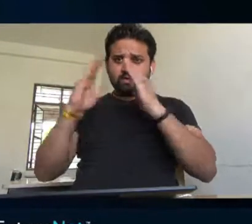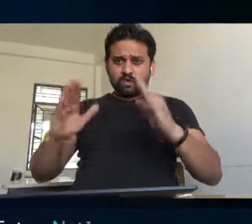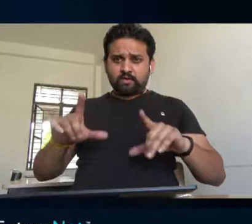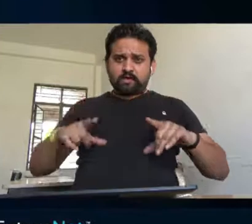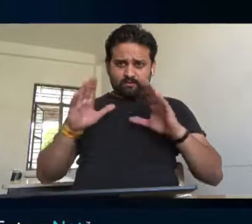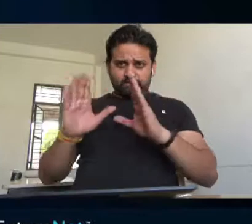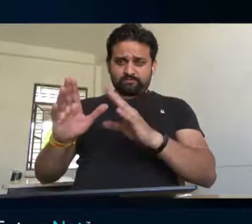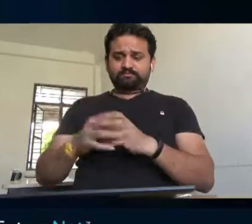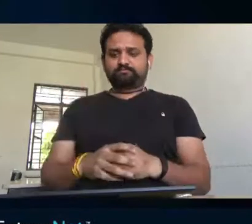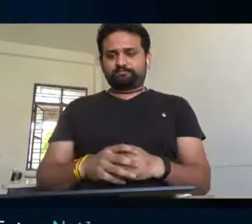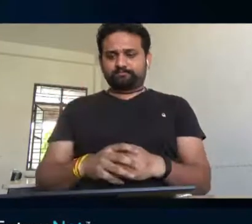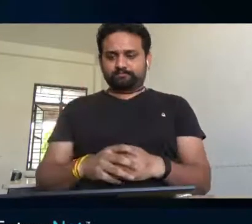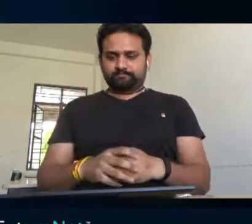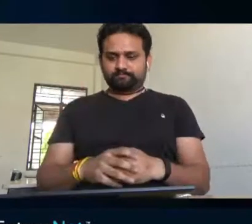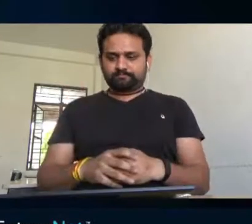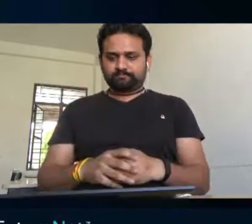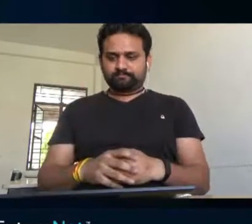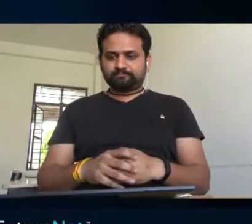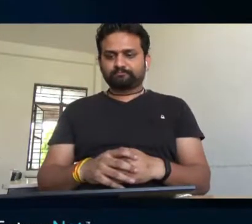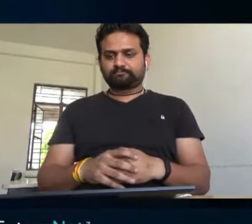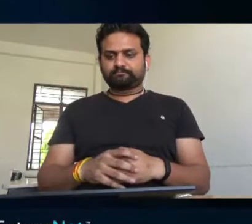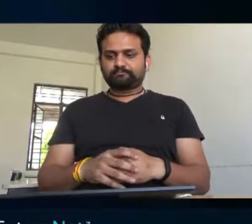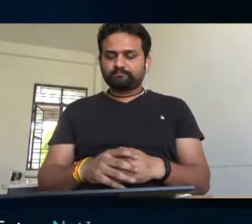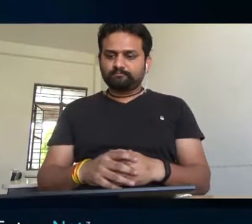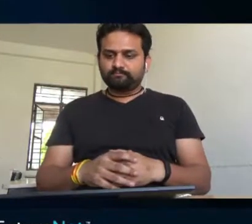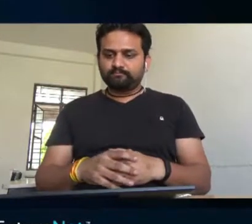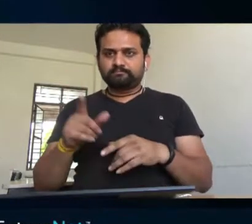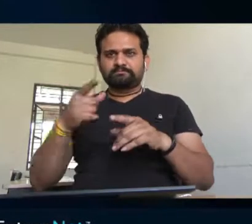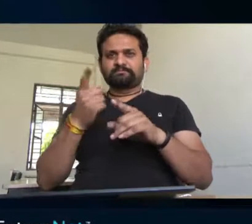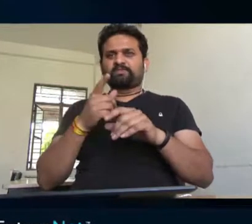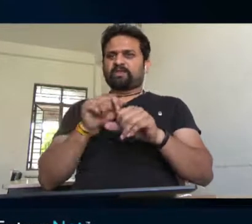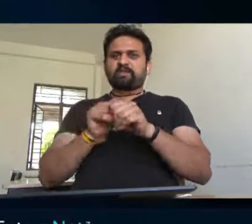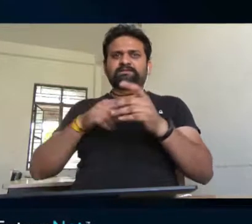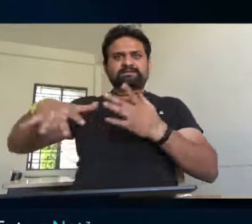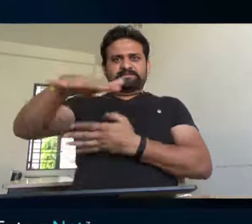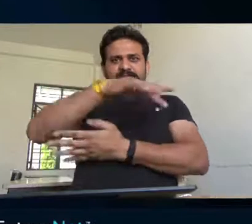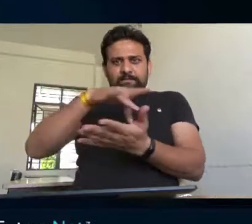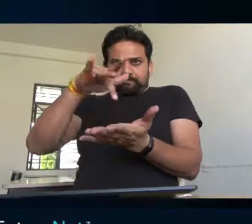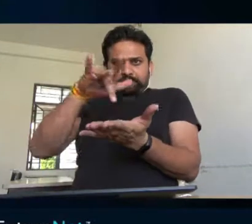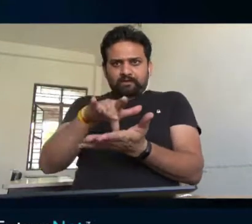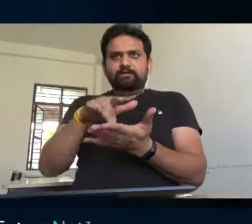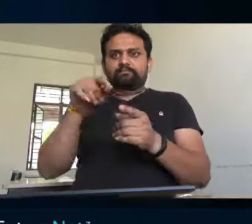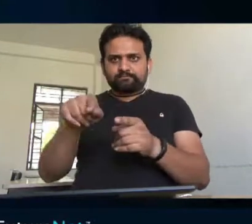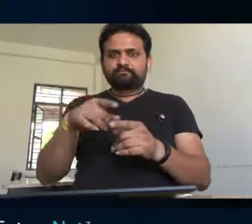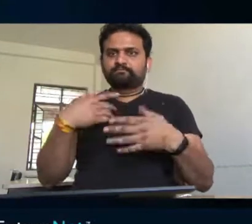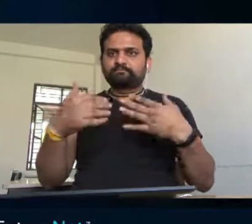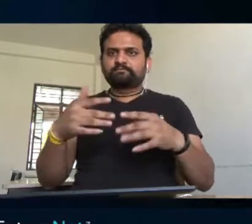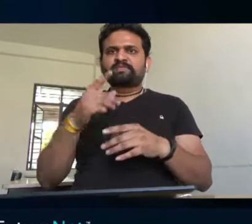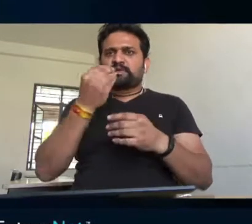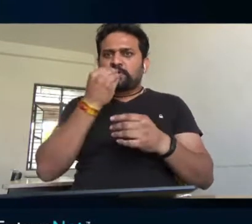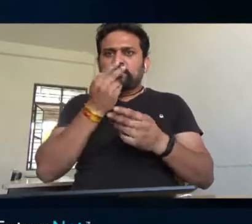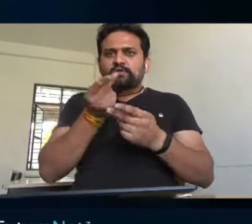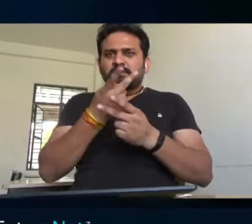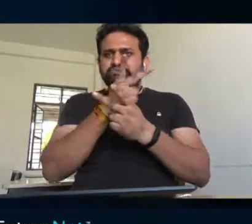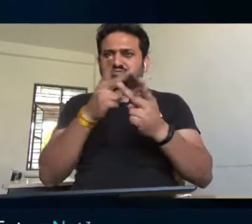is Warsaw, but the Wrocław, they call it, or we call it, the business capital. And this is a fantastic city. I was living there for over 4